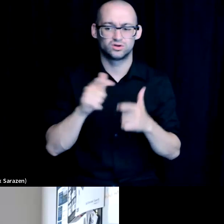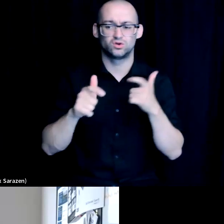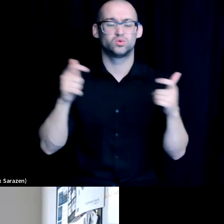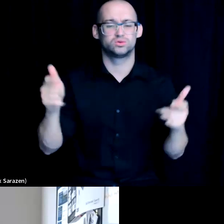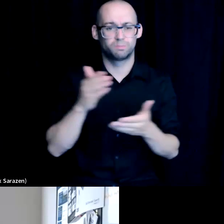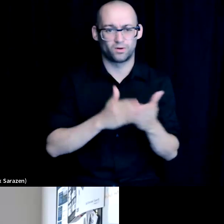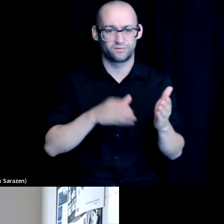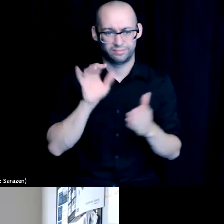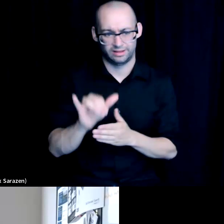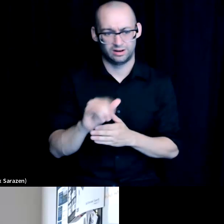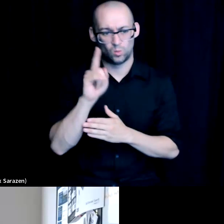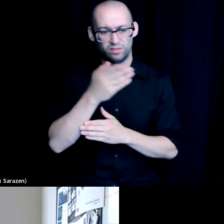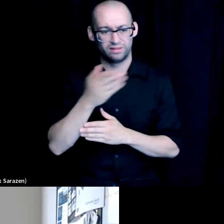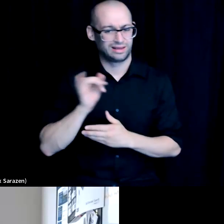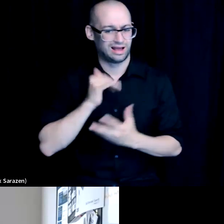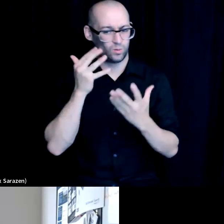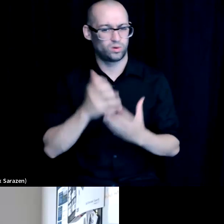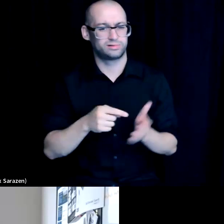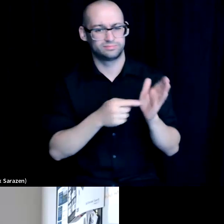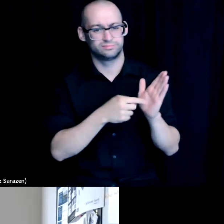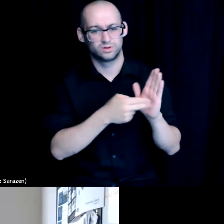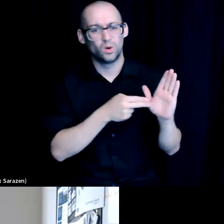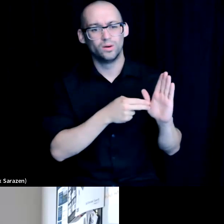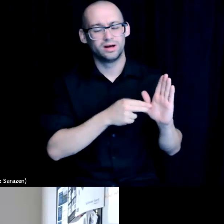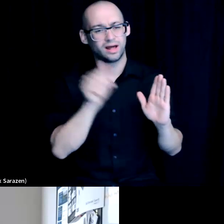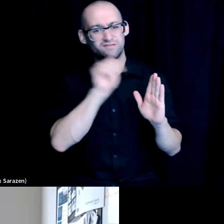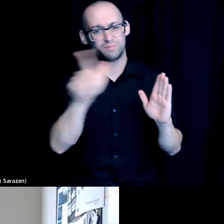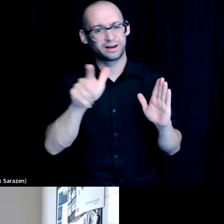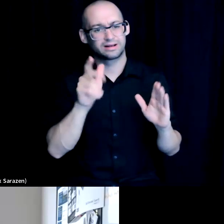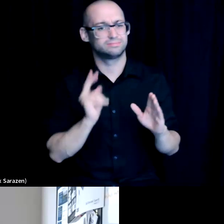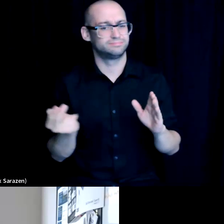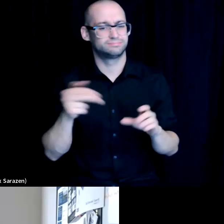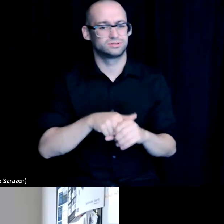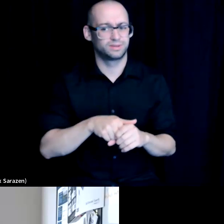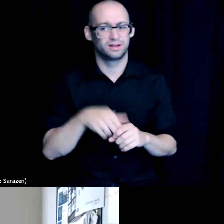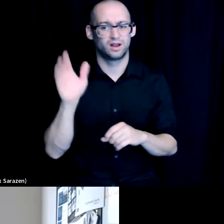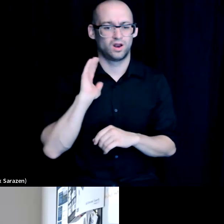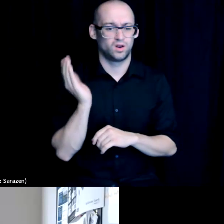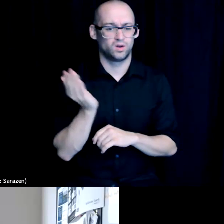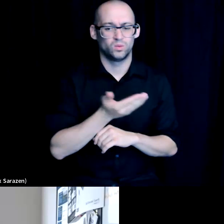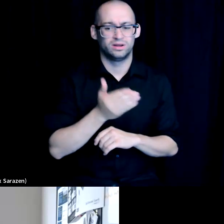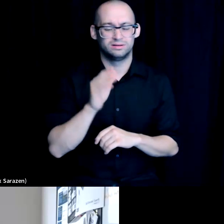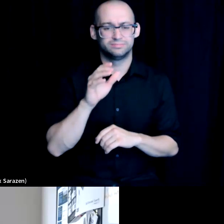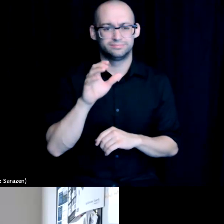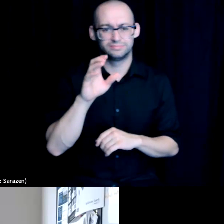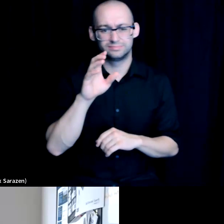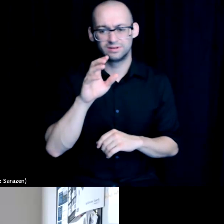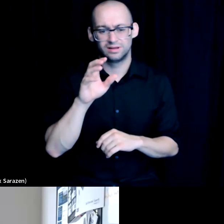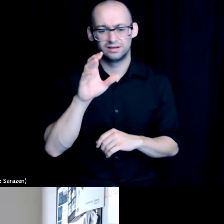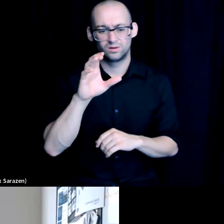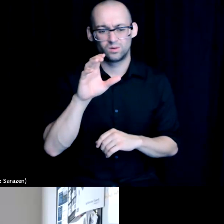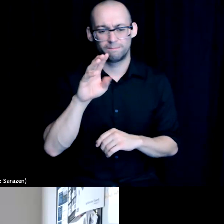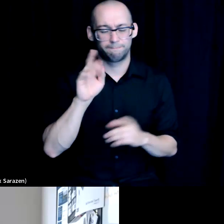of it. And I think one thing that I do want to note to everyone in participation is we met CEO Works at the Sacramento regional